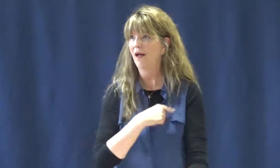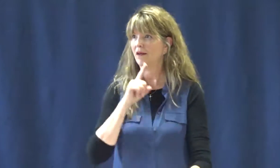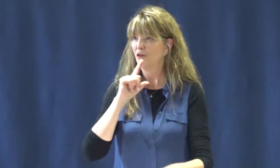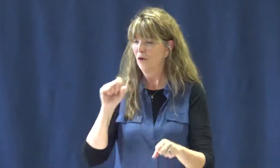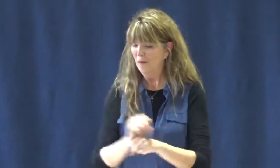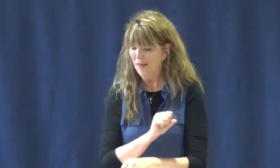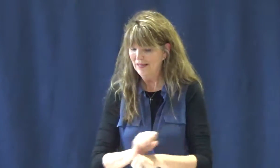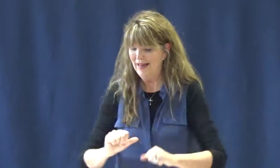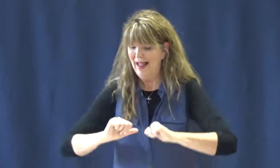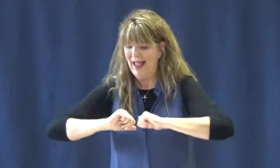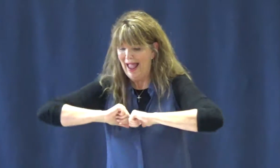Jesus has shown us